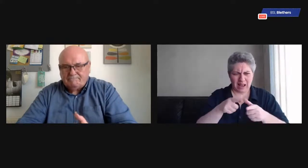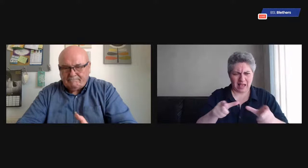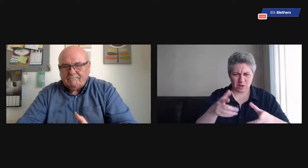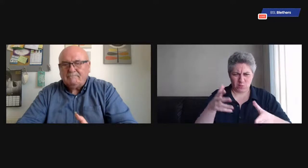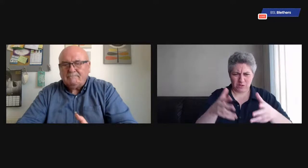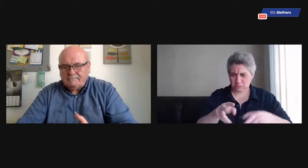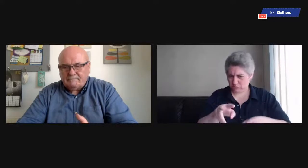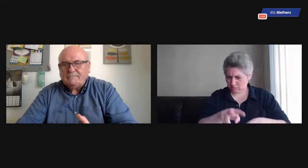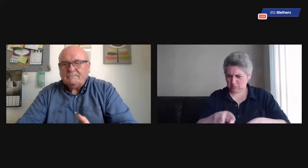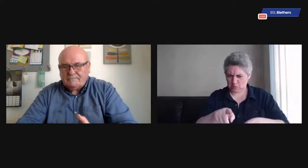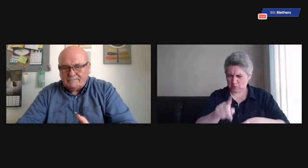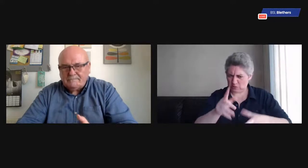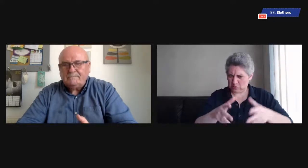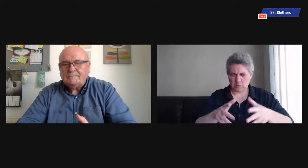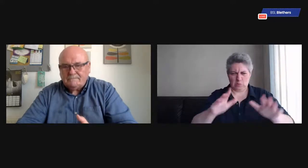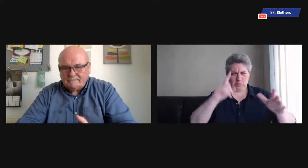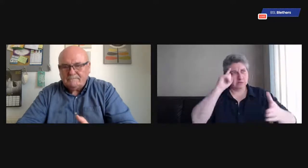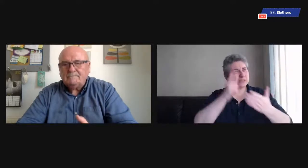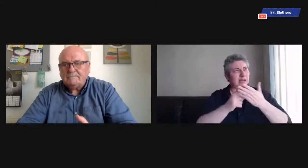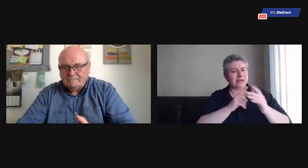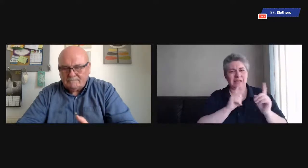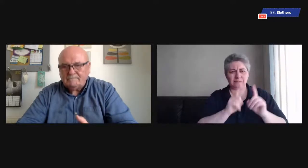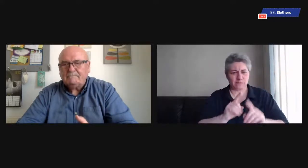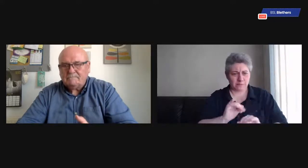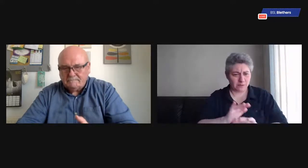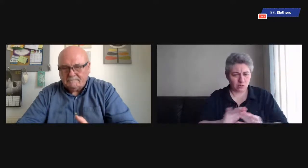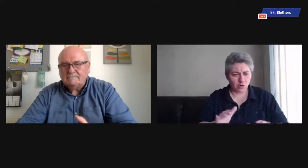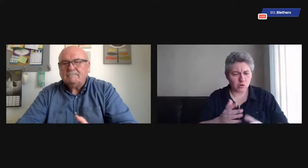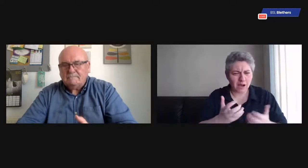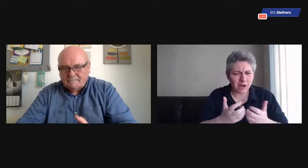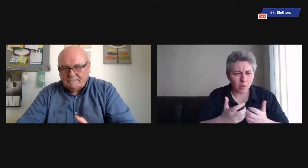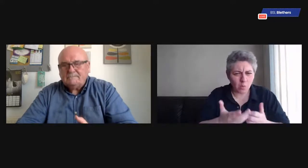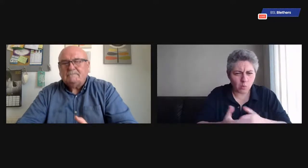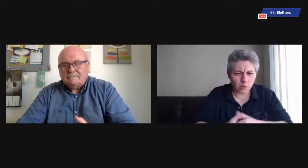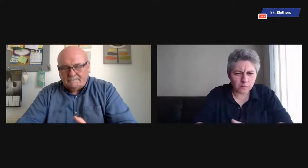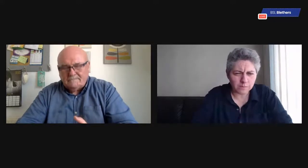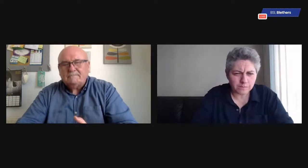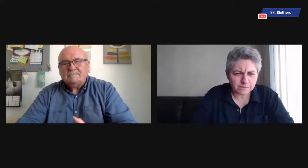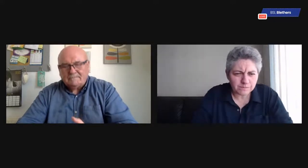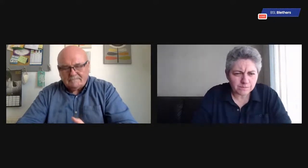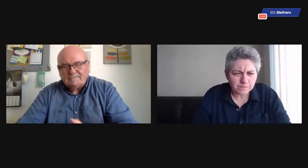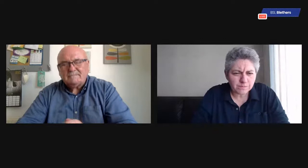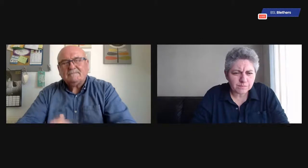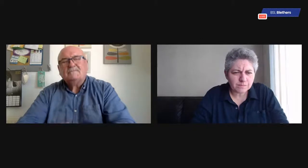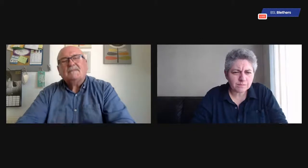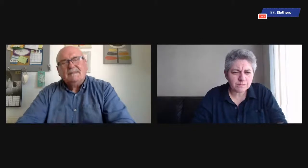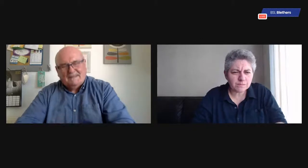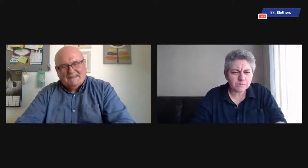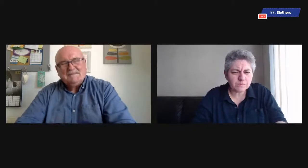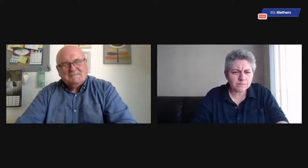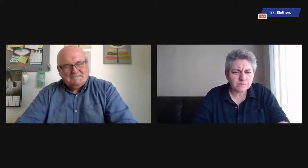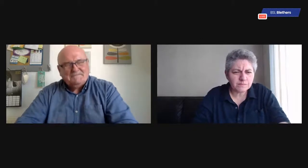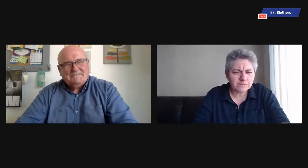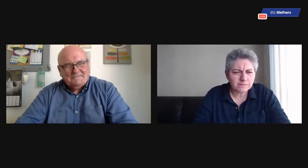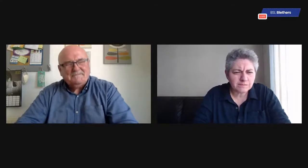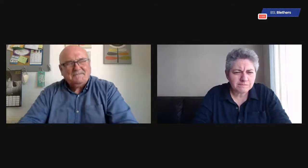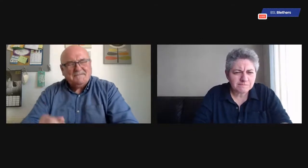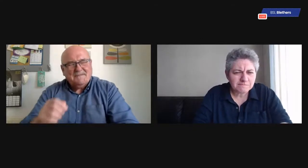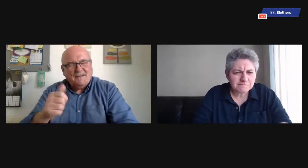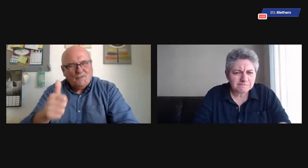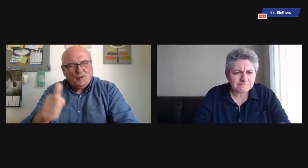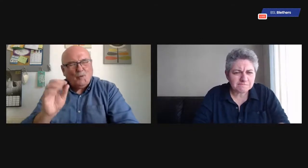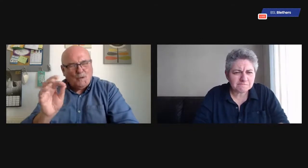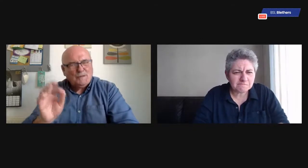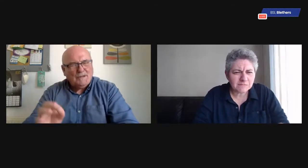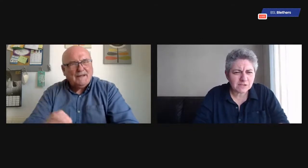you think, no, they're fine. Their sign is absolutely fine, and their communication's fine. Their understanding's fine. What